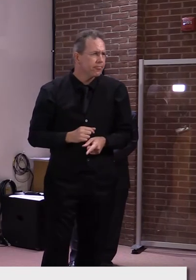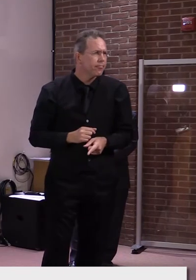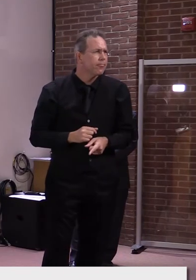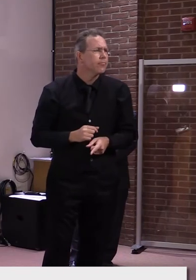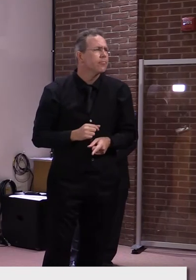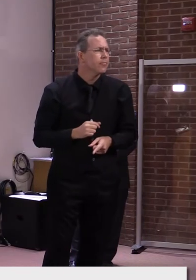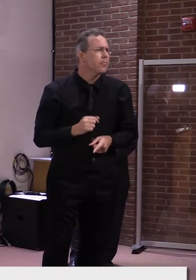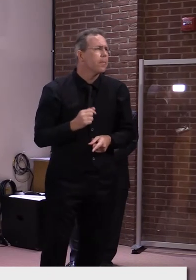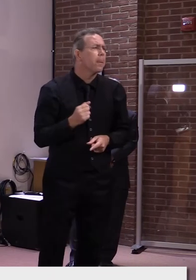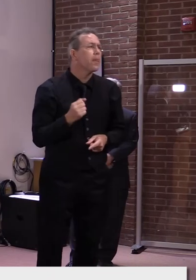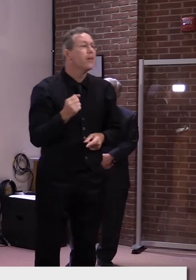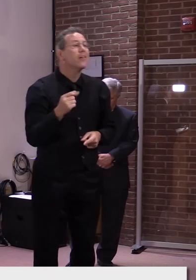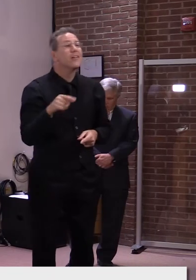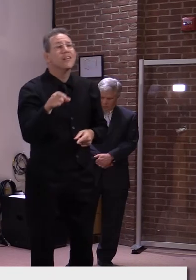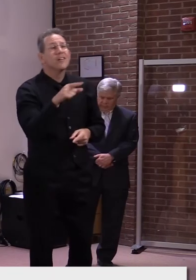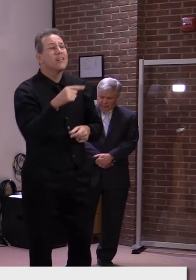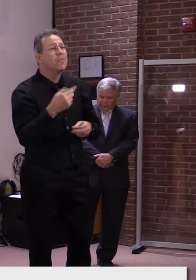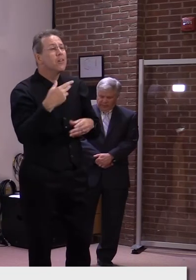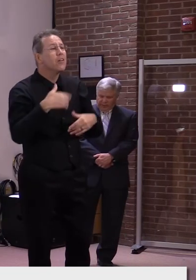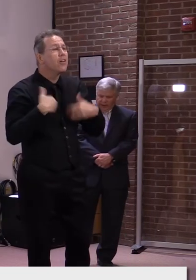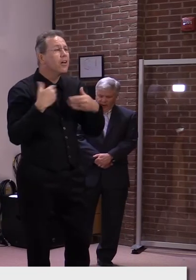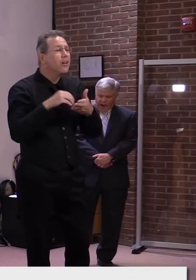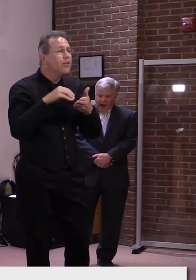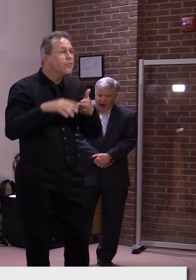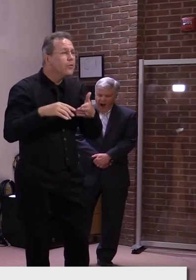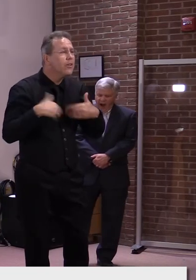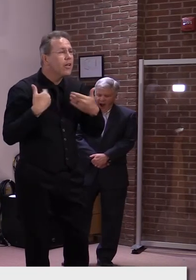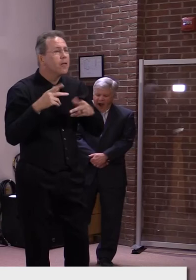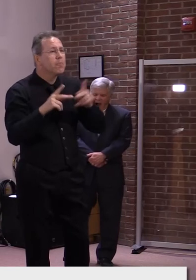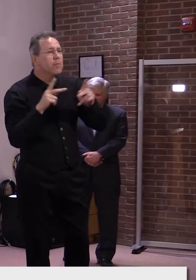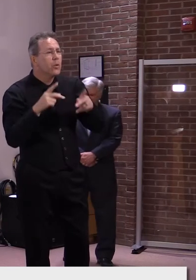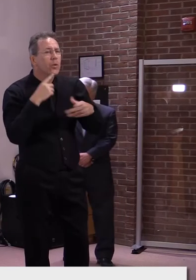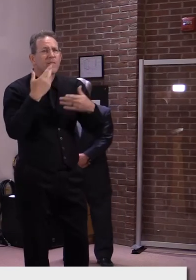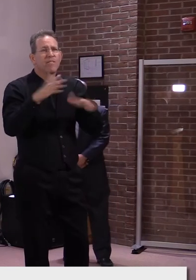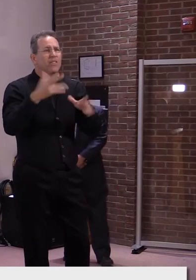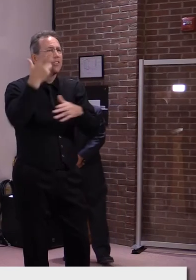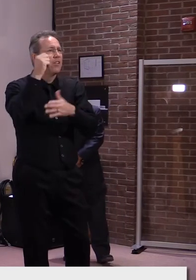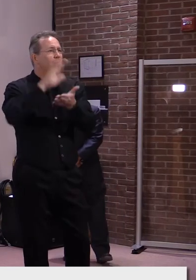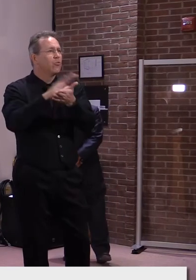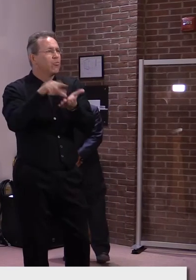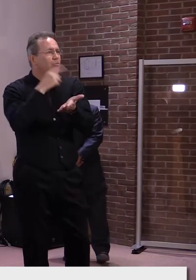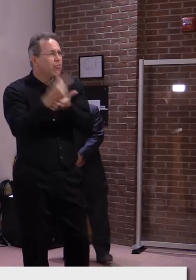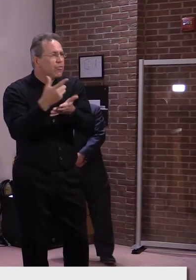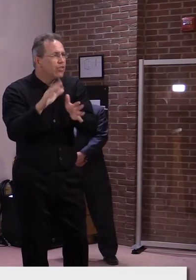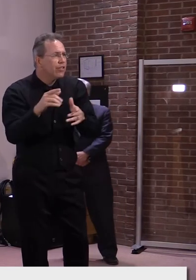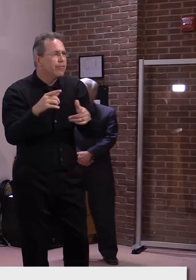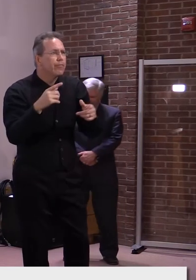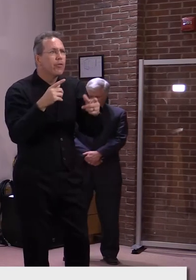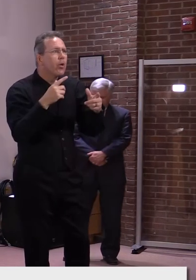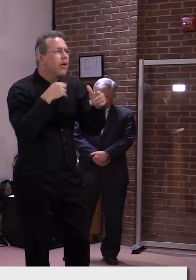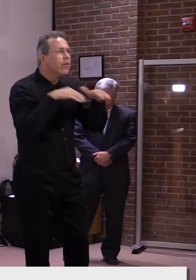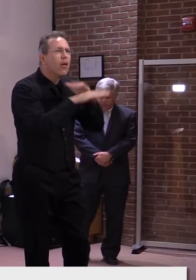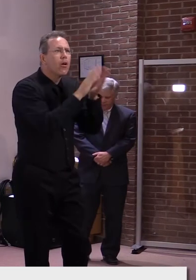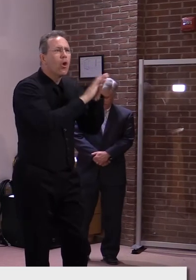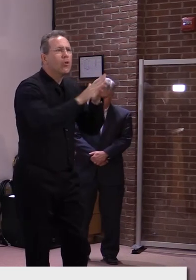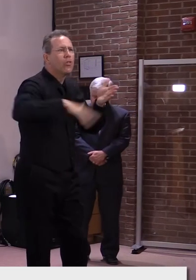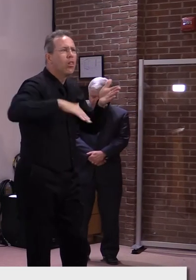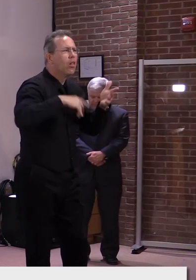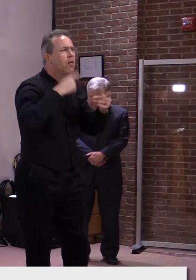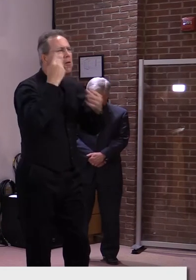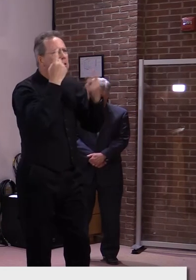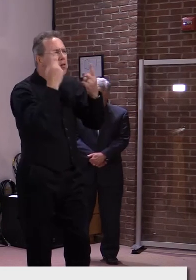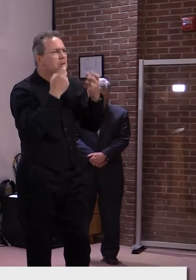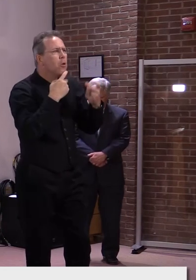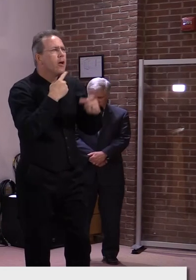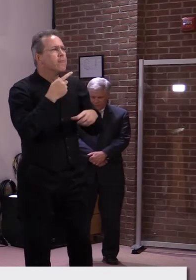many youth coming out of high school for the summer, you know, in some ways probably have a lot of ideas of already where they're wanting to go.